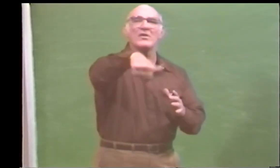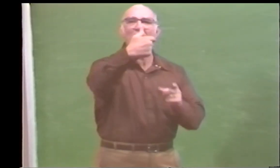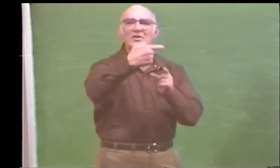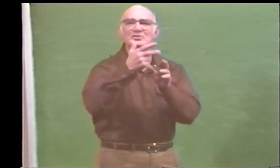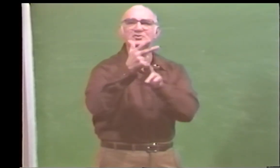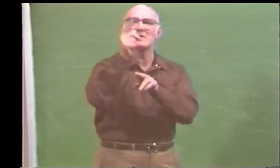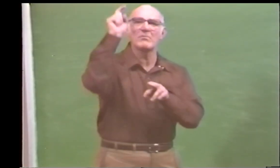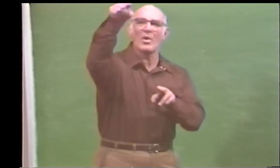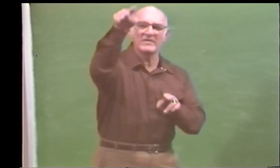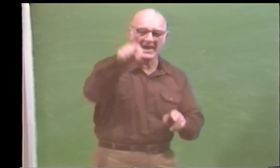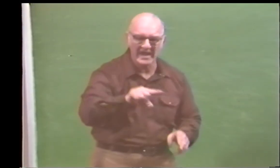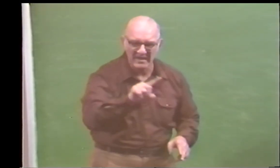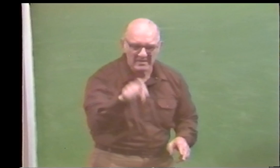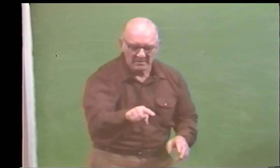another ship over there?